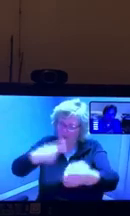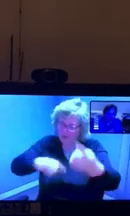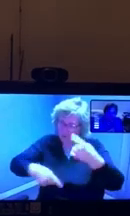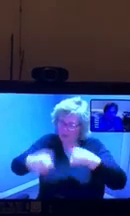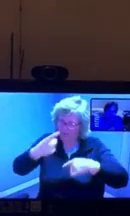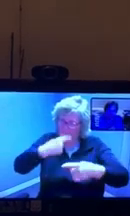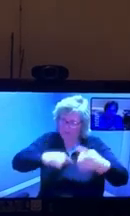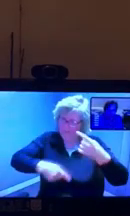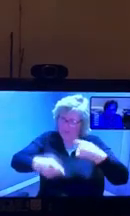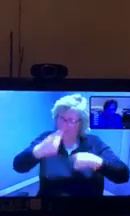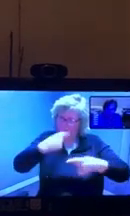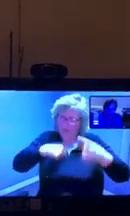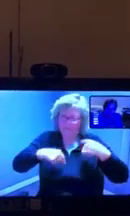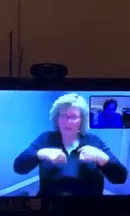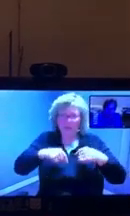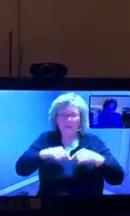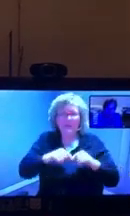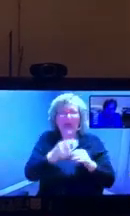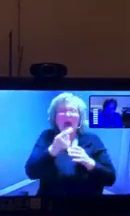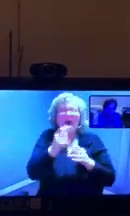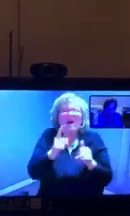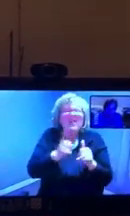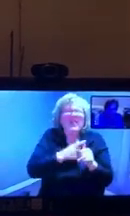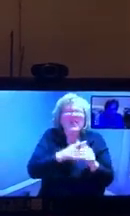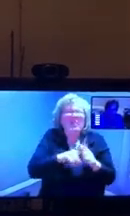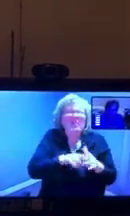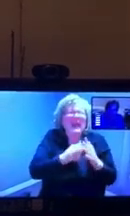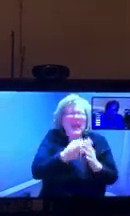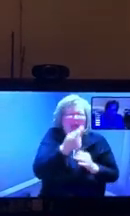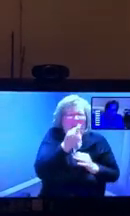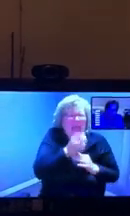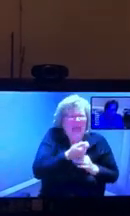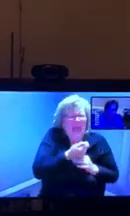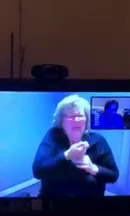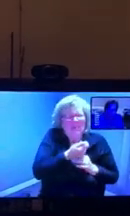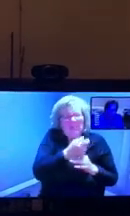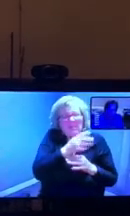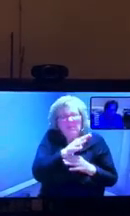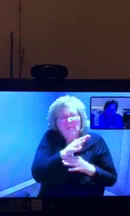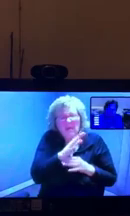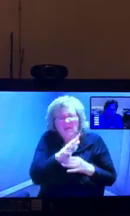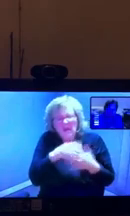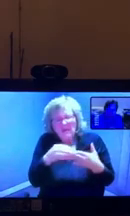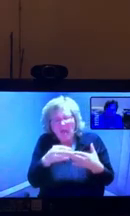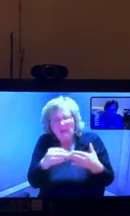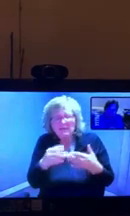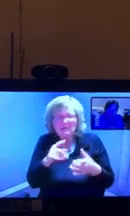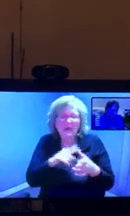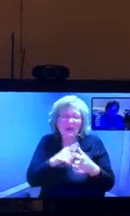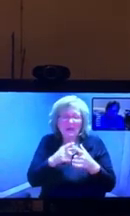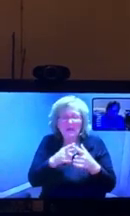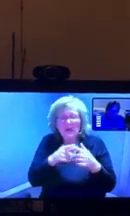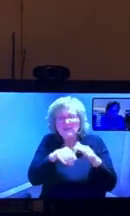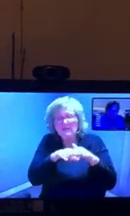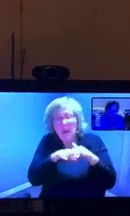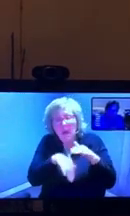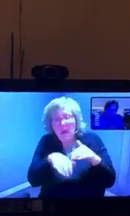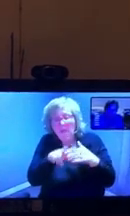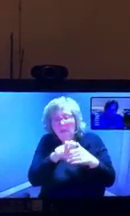come in these waves. A little in the beginning, by the way, $25, and then just under $300, and then $70, and then they grow up